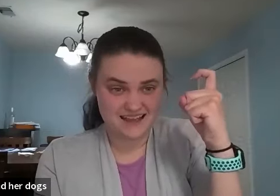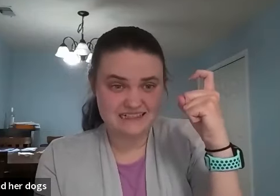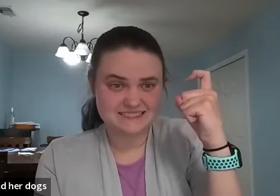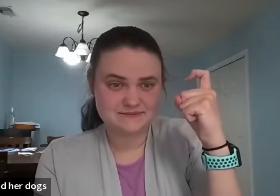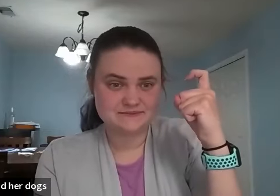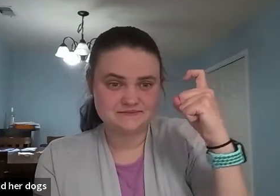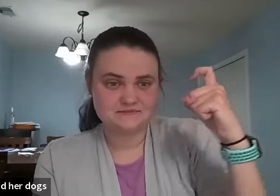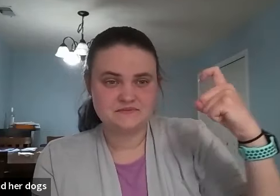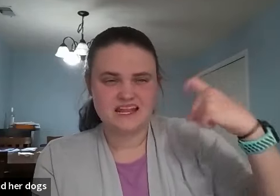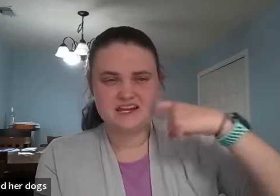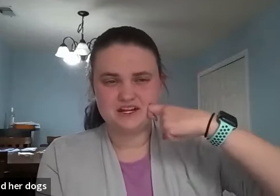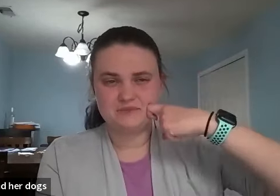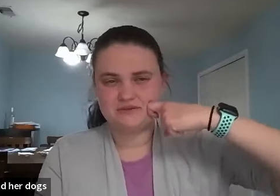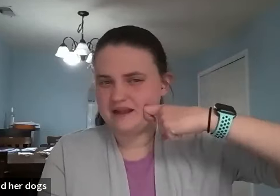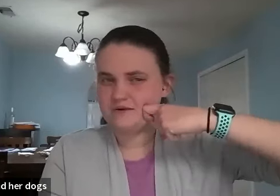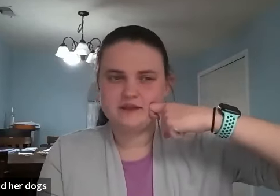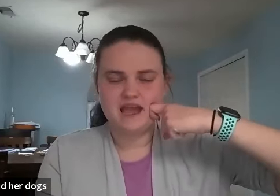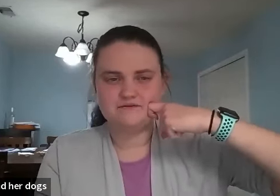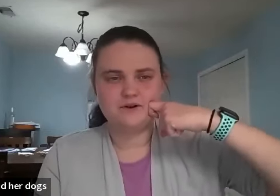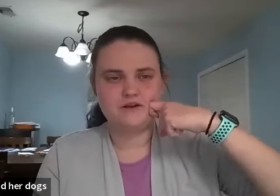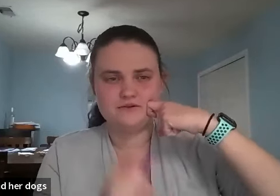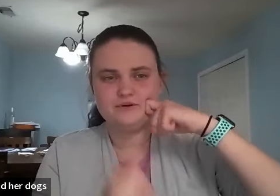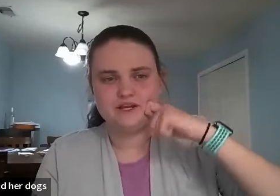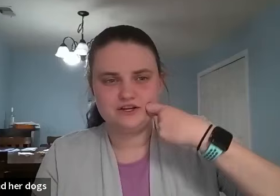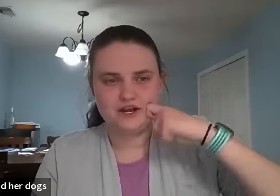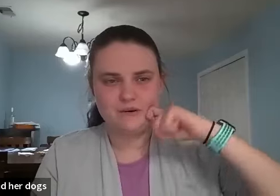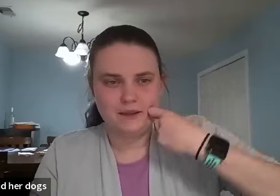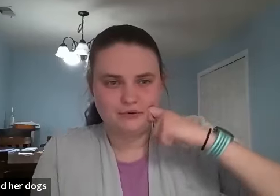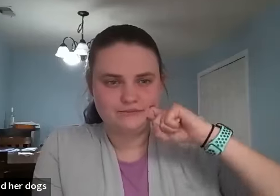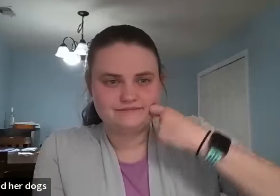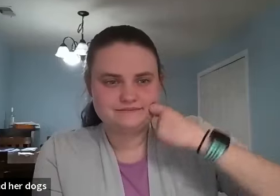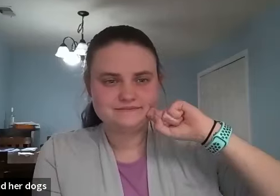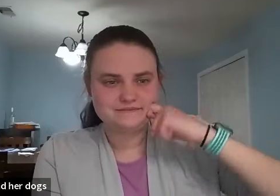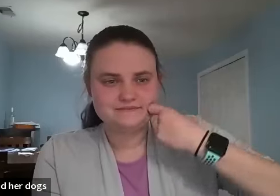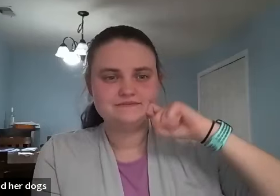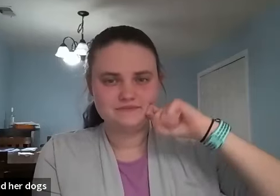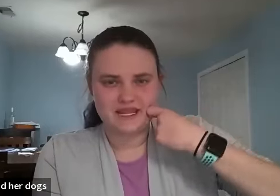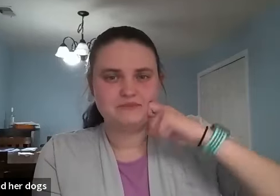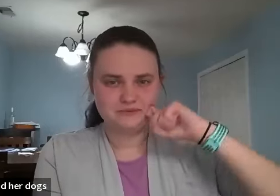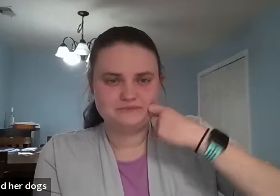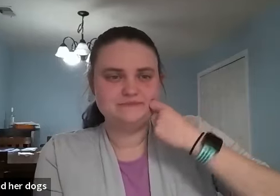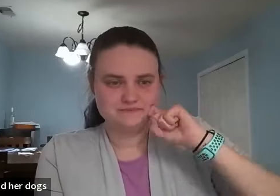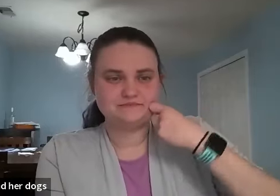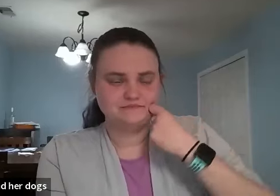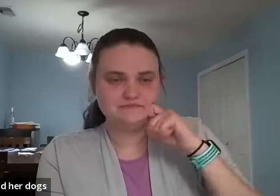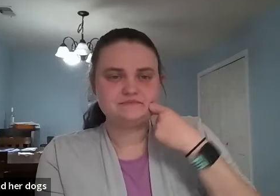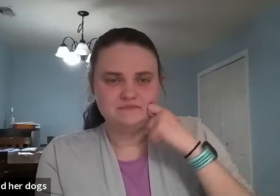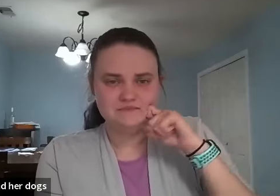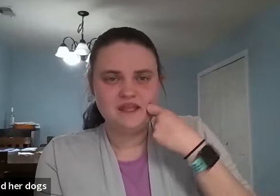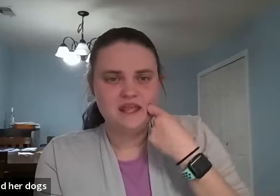X and you're going to put it right where we had it for our fruit and you're going to go apple. Apple. Mm-hmm.